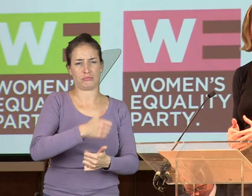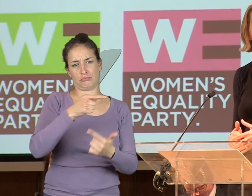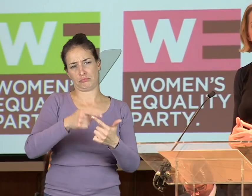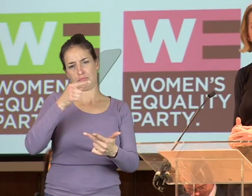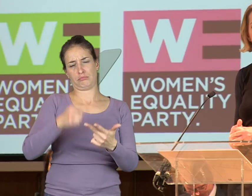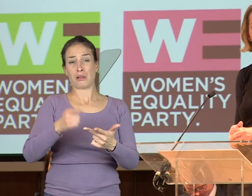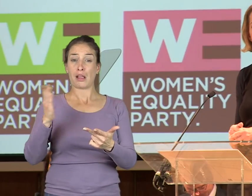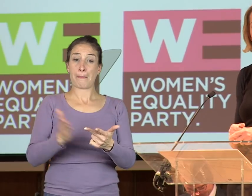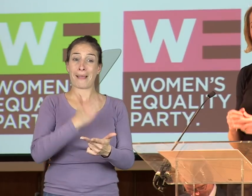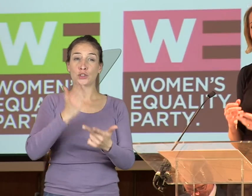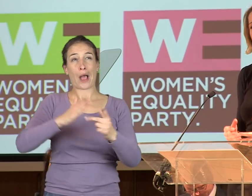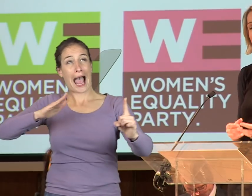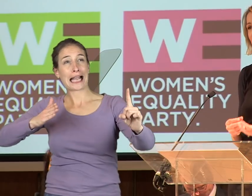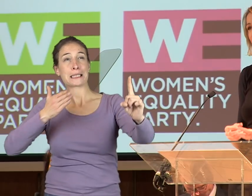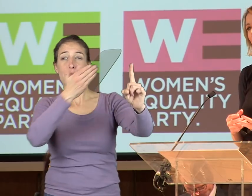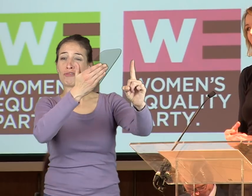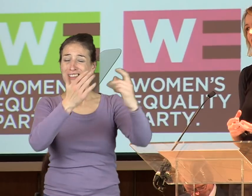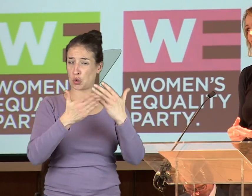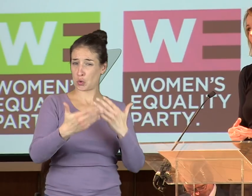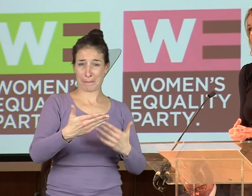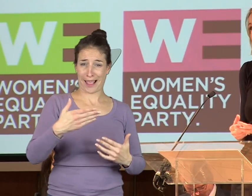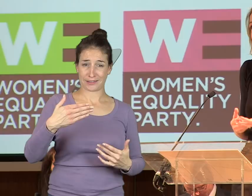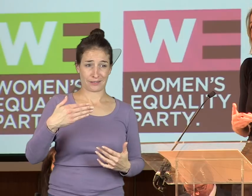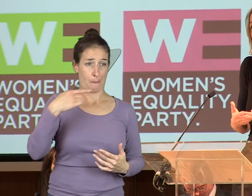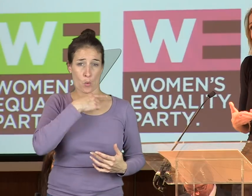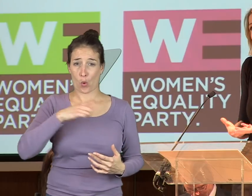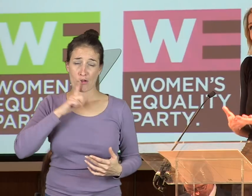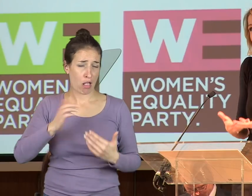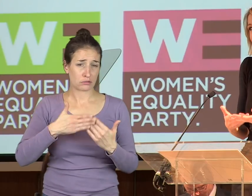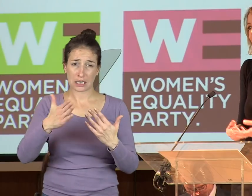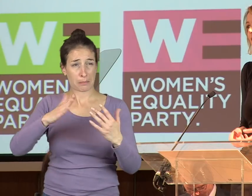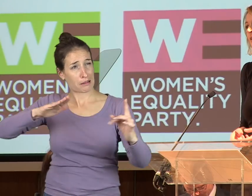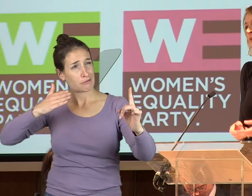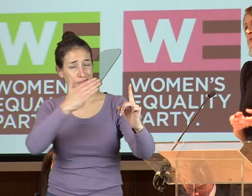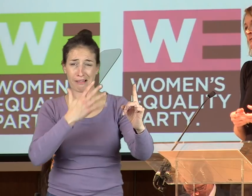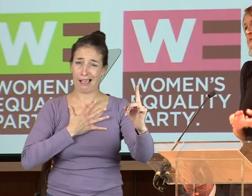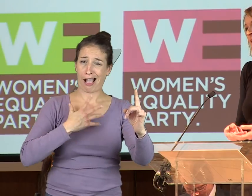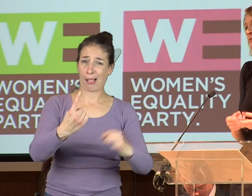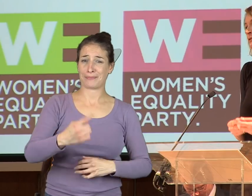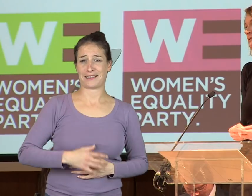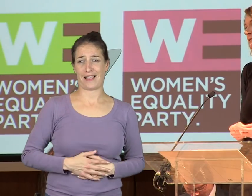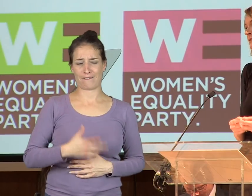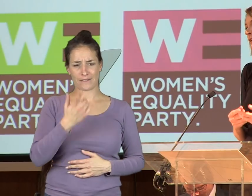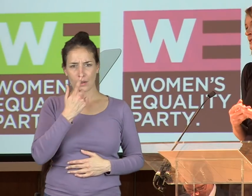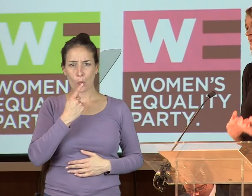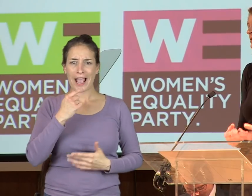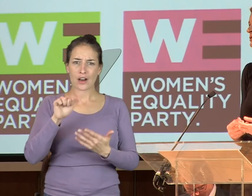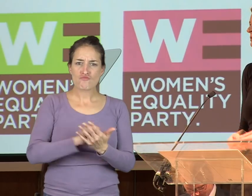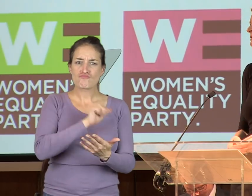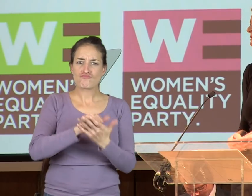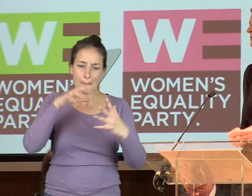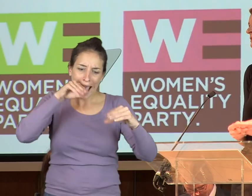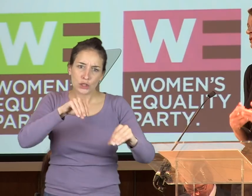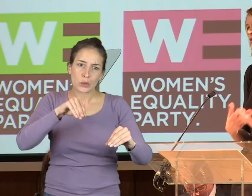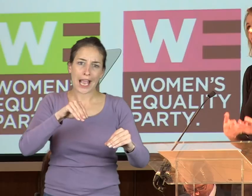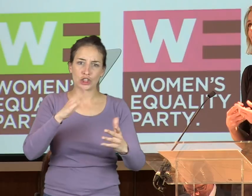and relationships education so that our children's first romantic forays are as they should be. Respectful,